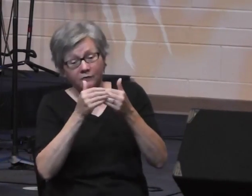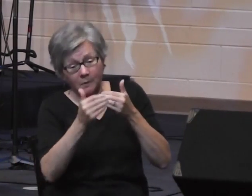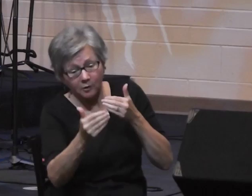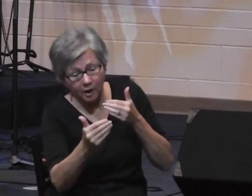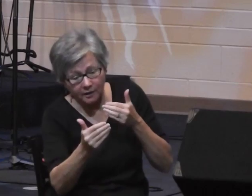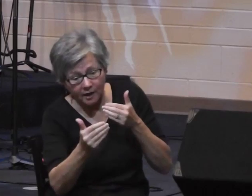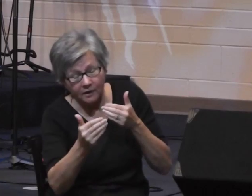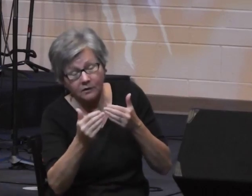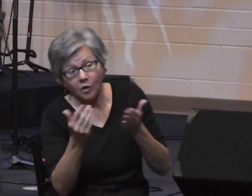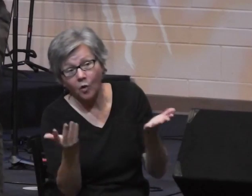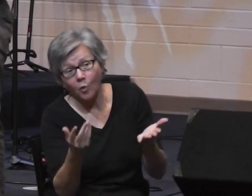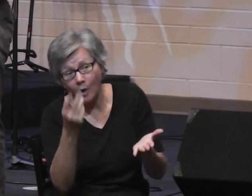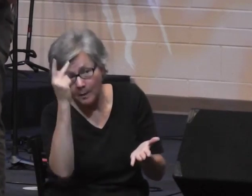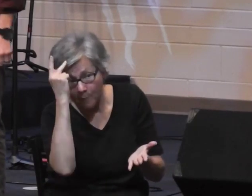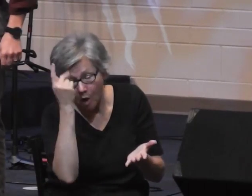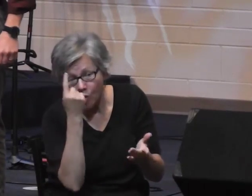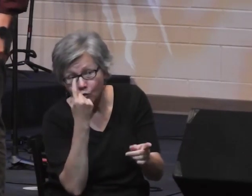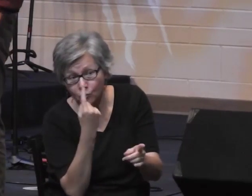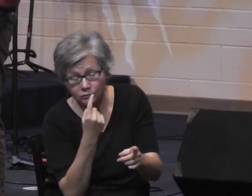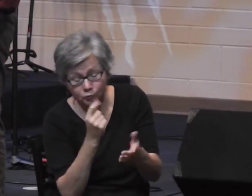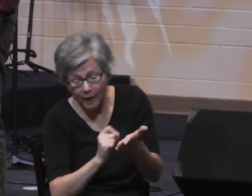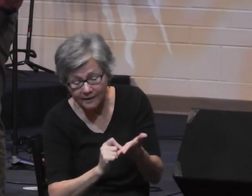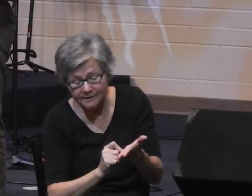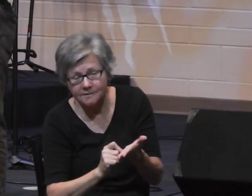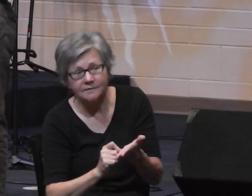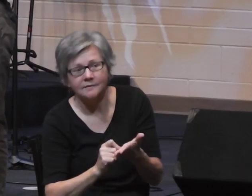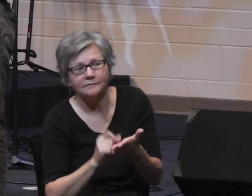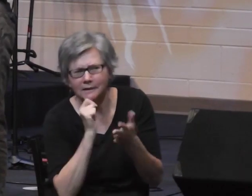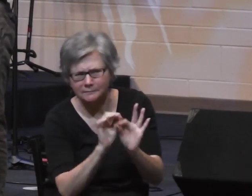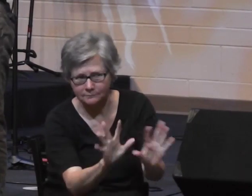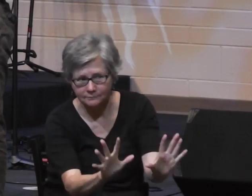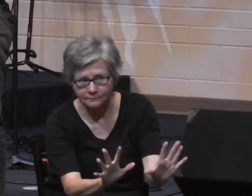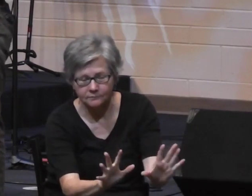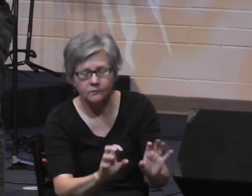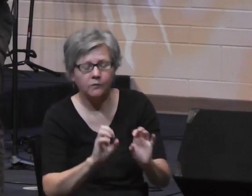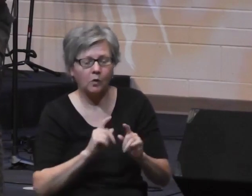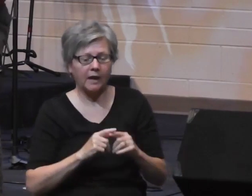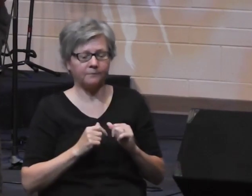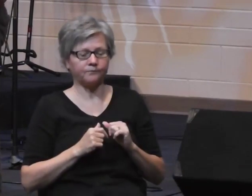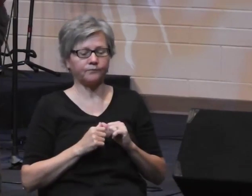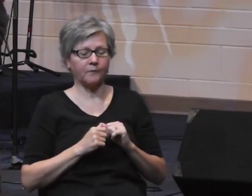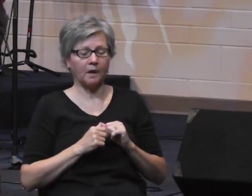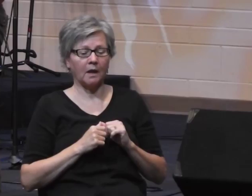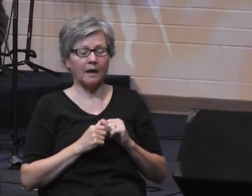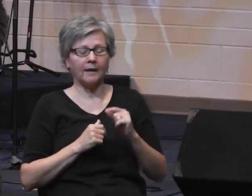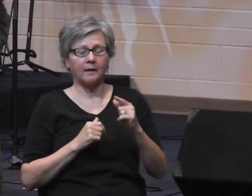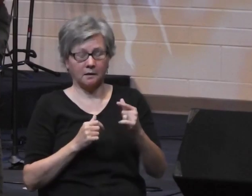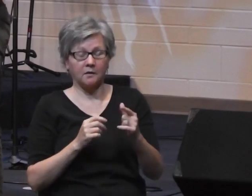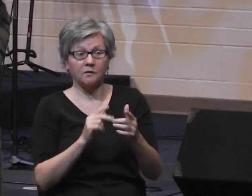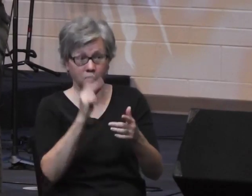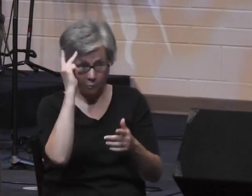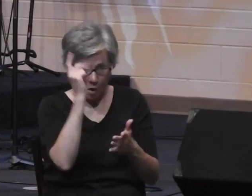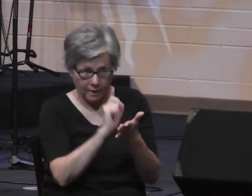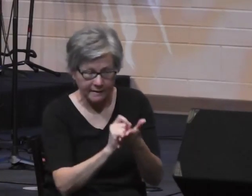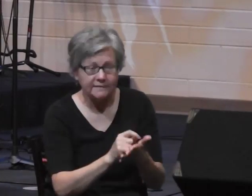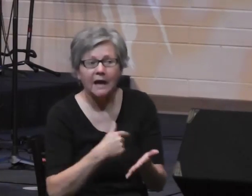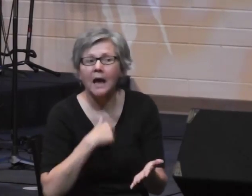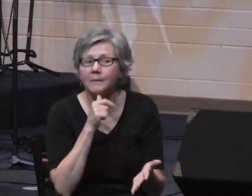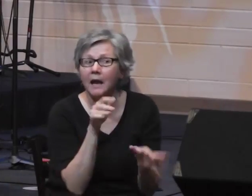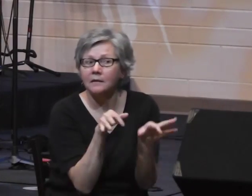going to make sense. In chapter 12, Paul begins explaining, no longer explaining the gospel, but explaining the